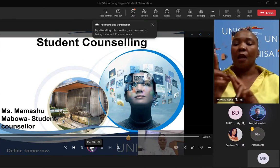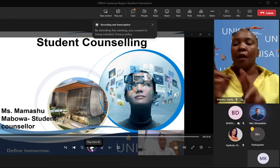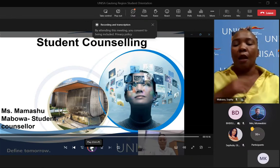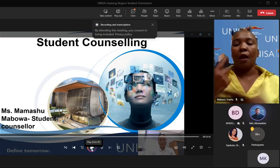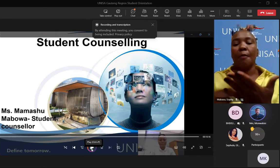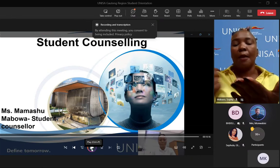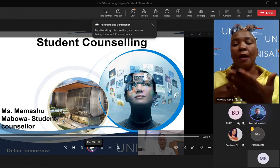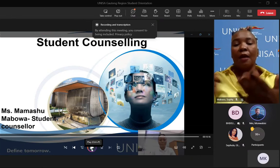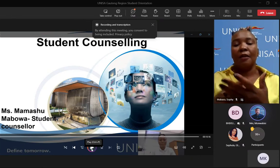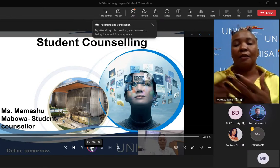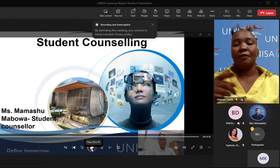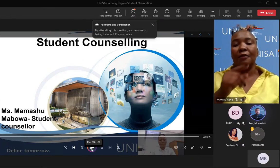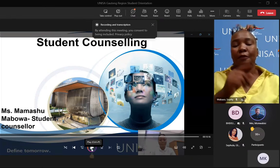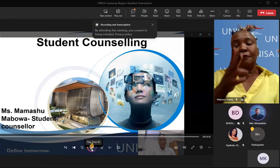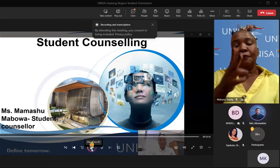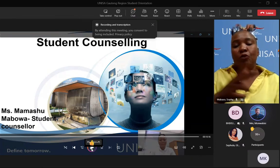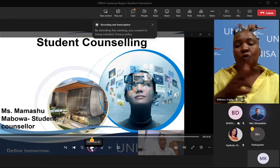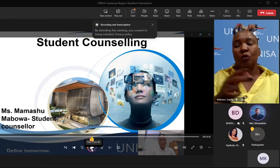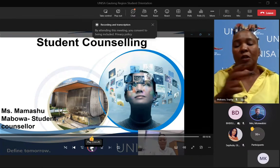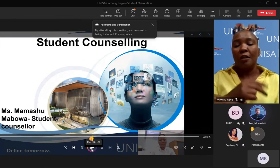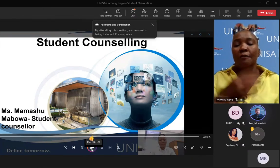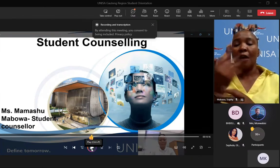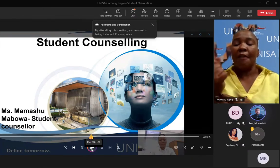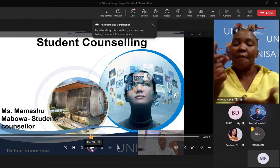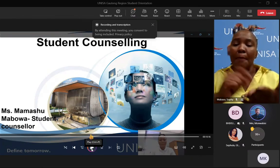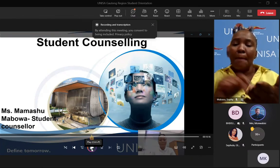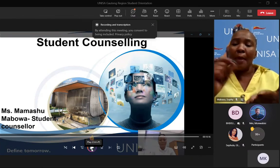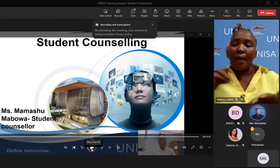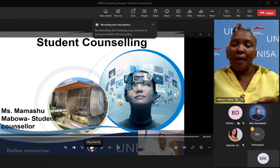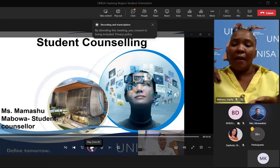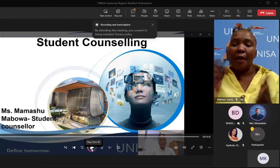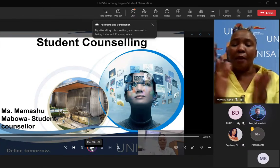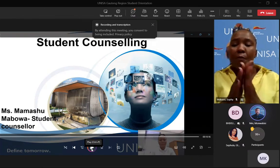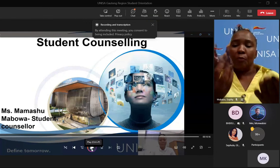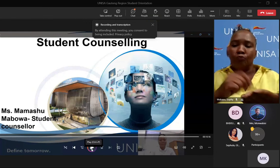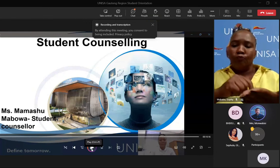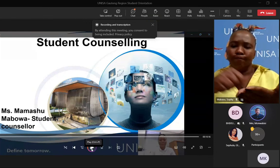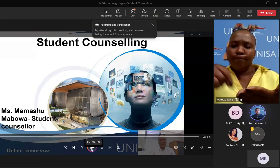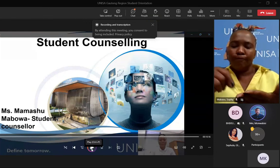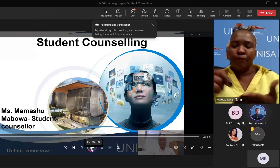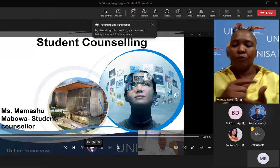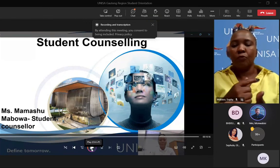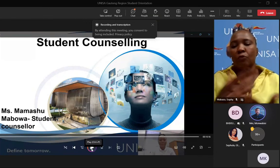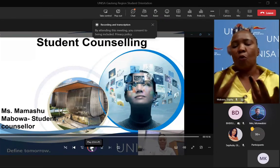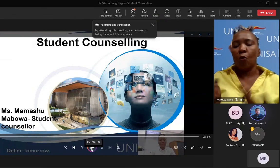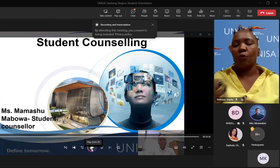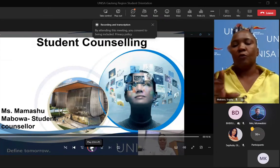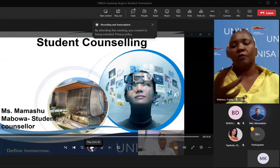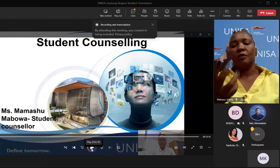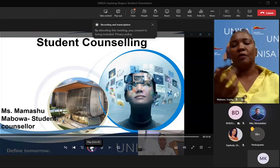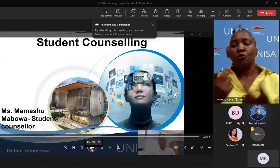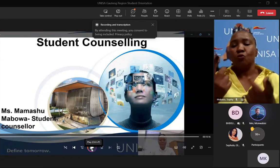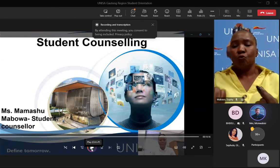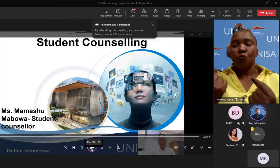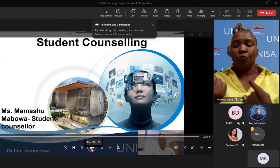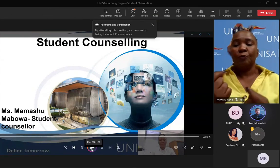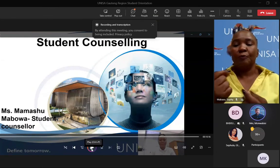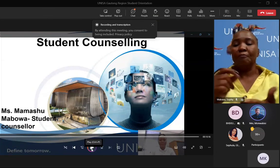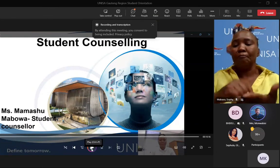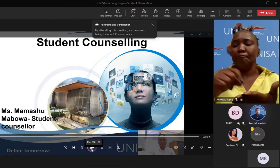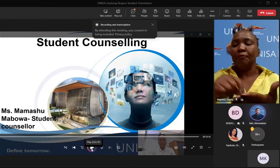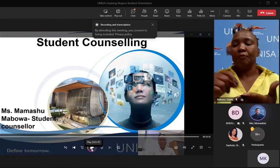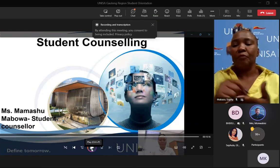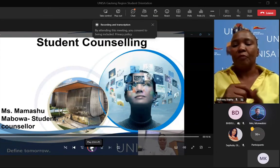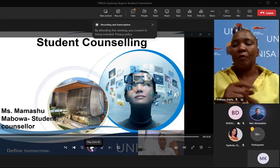pay attention if you have a notebook and a pen that that super make notes uh please do make notes uh because we're not gonna